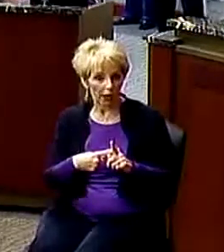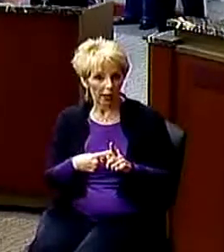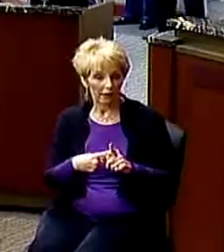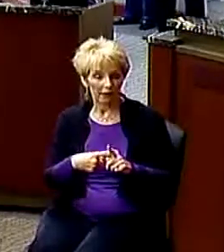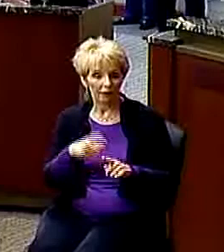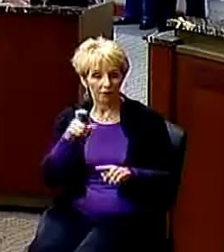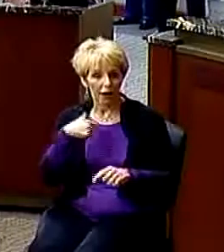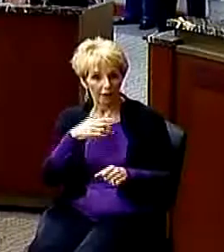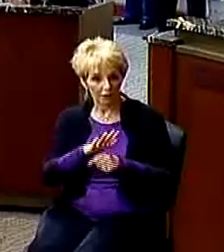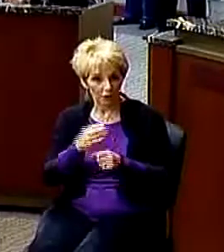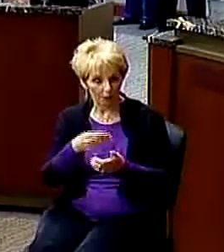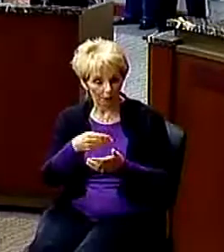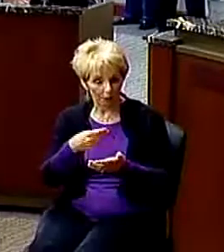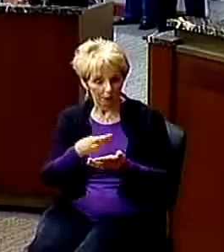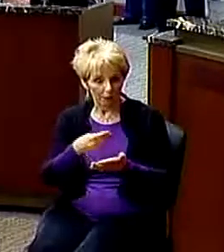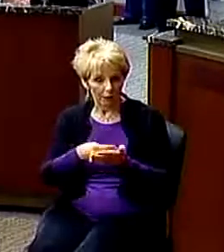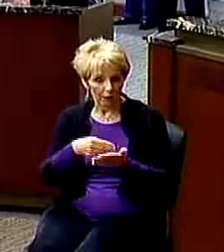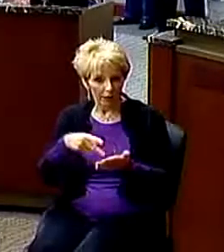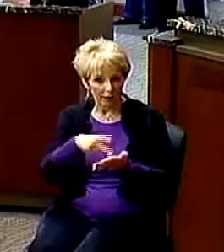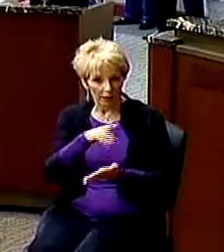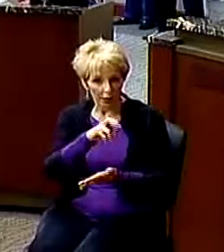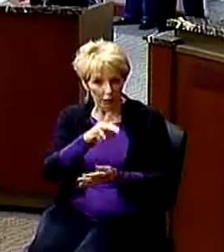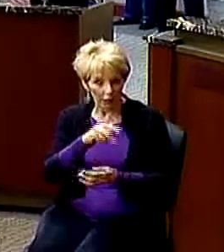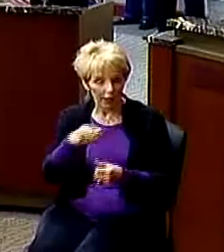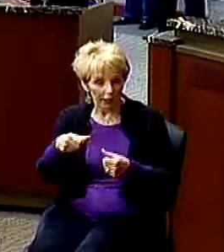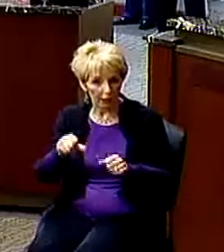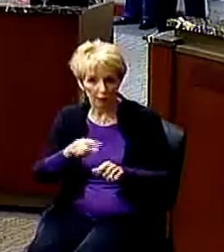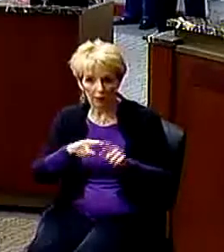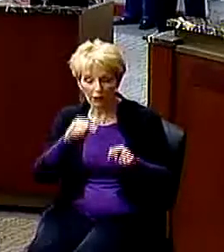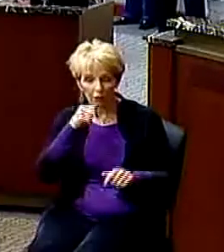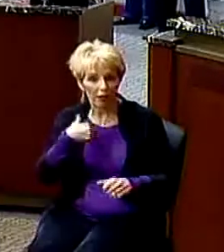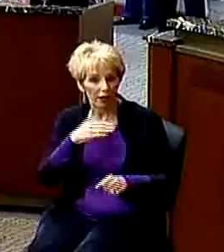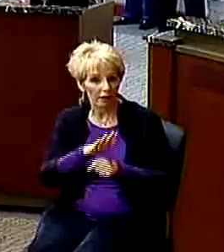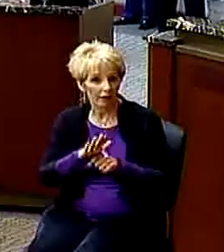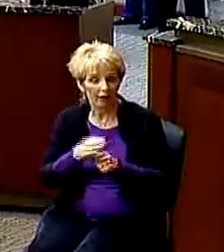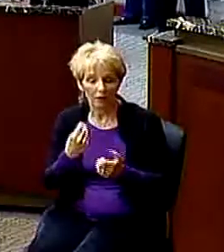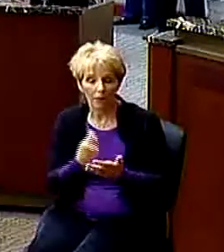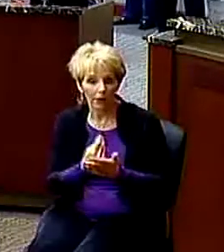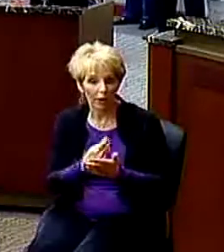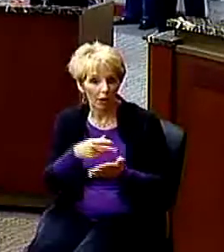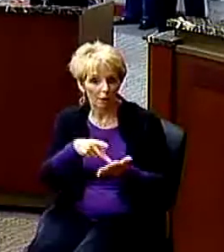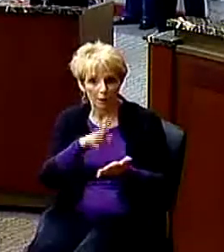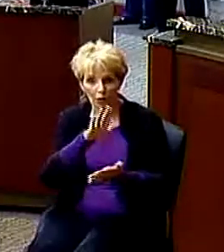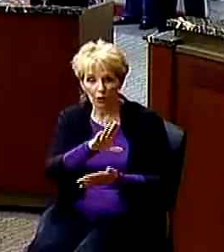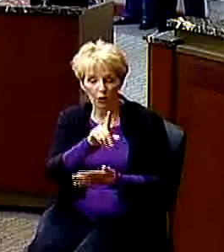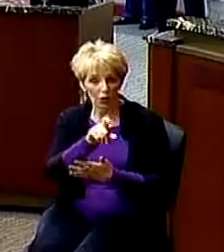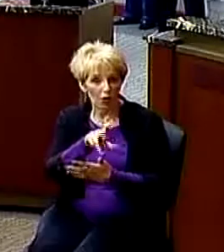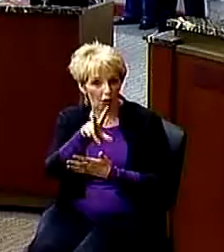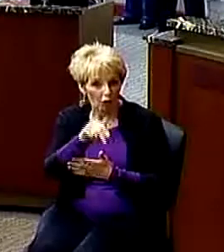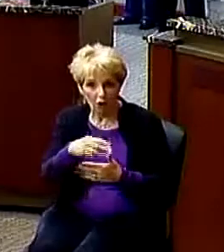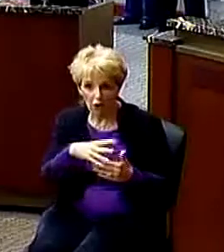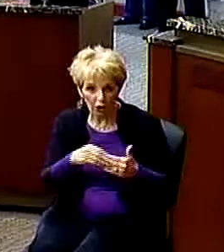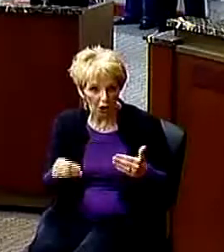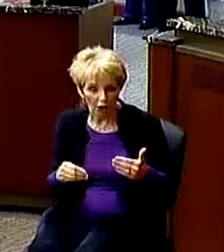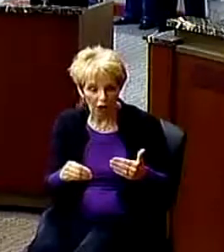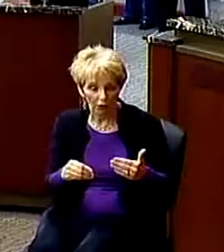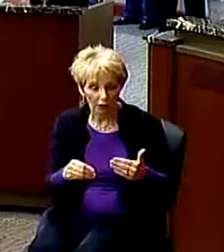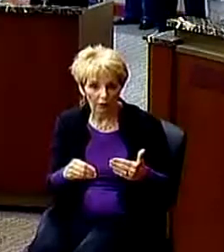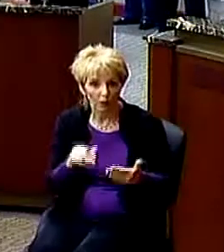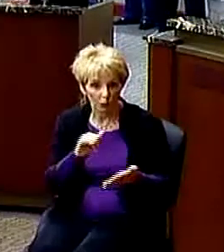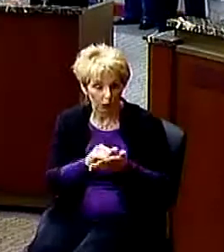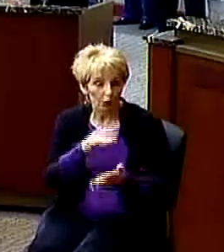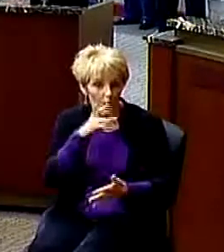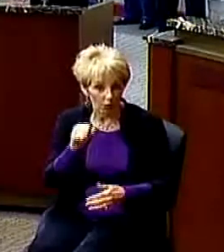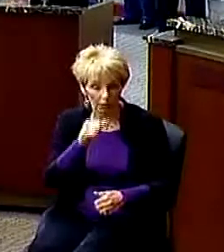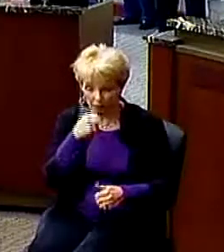They got enough money to pay me the rent and the deposit, but they don't have enough money to pay your $130, which was,